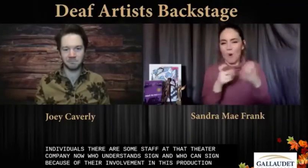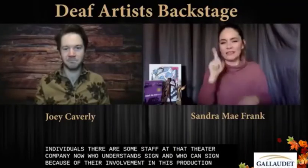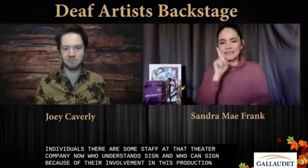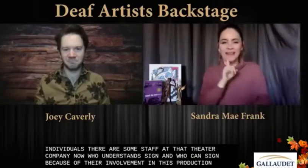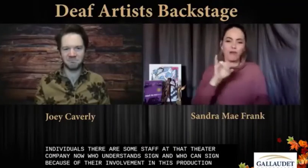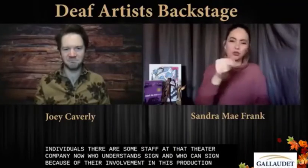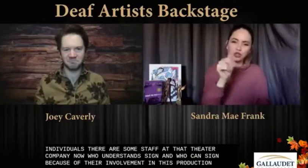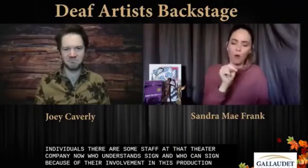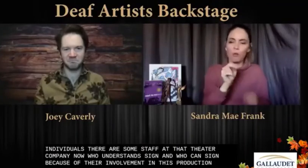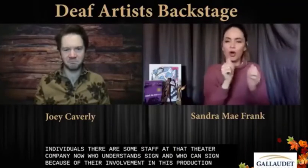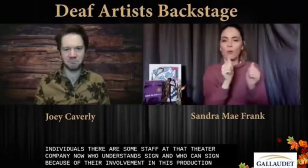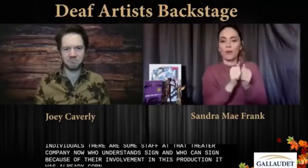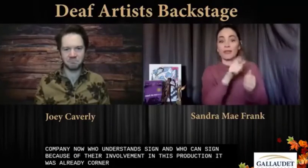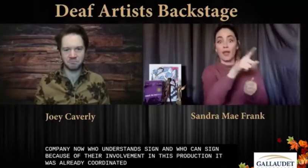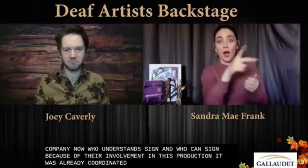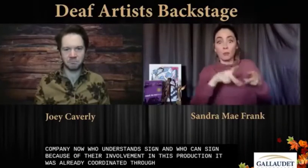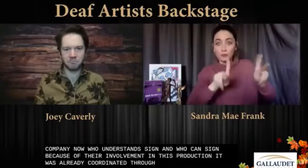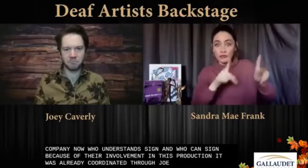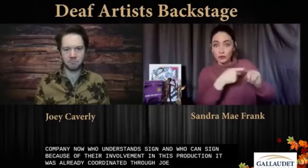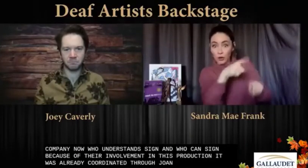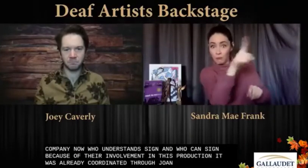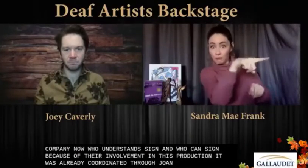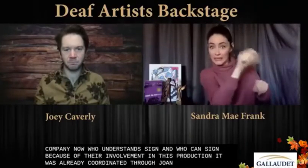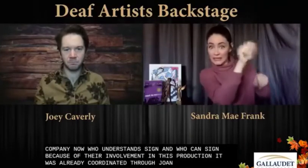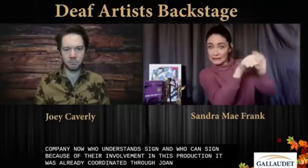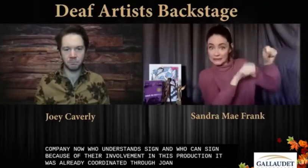it was already coordinated through Joan